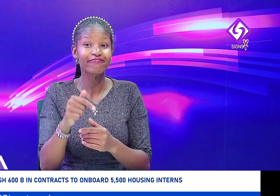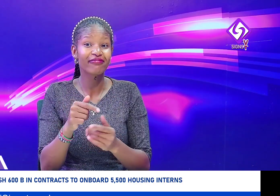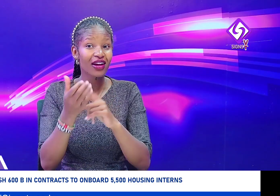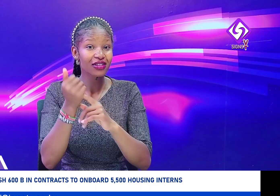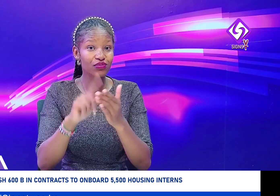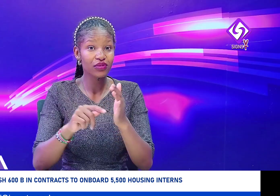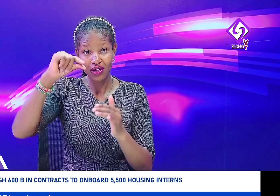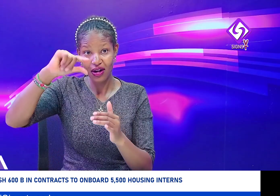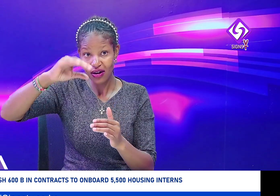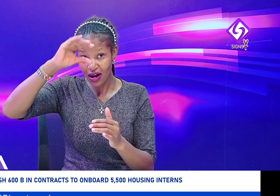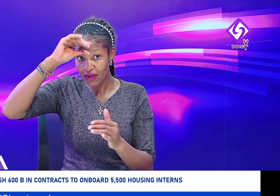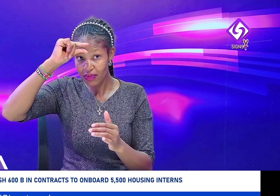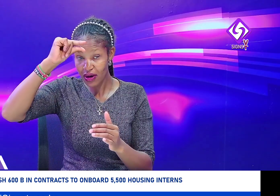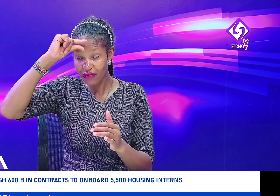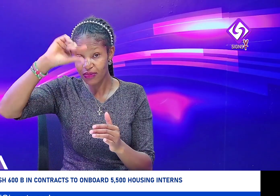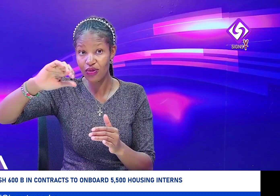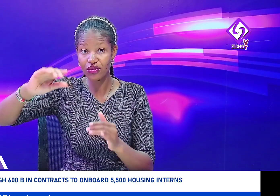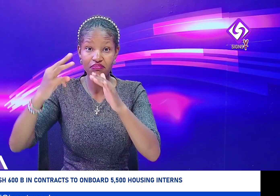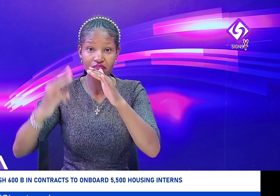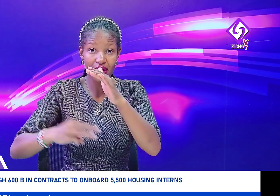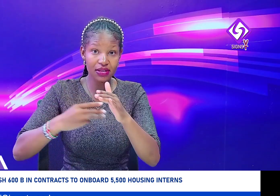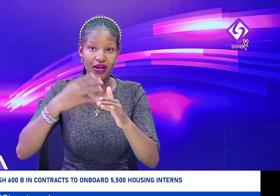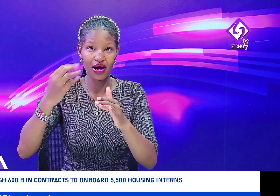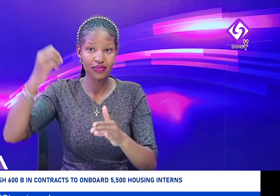The interns, who include architects, civil